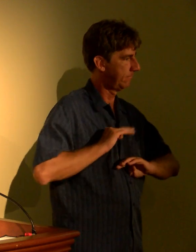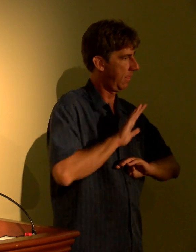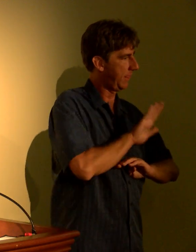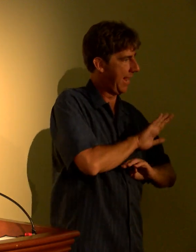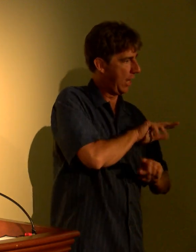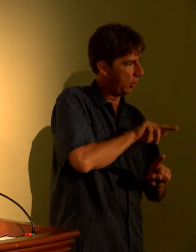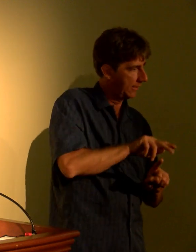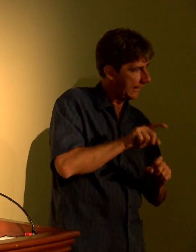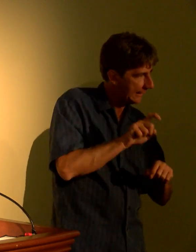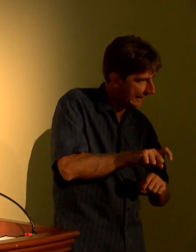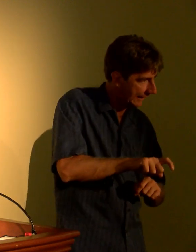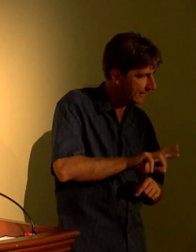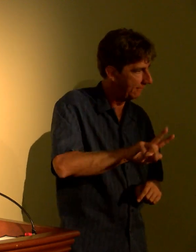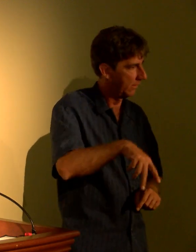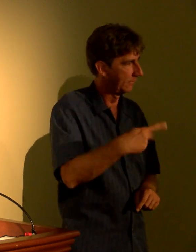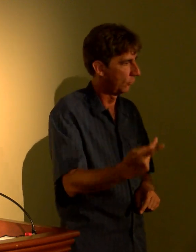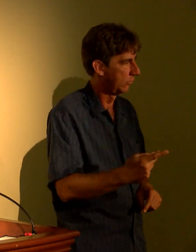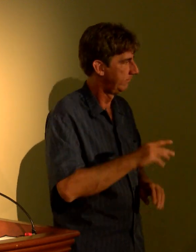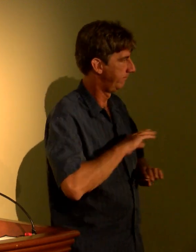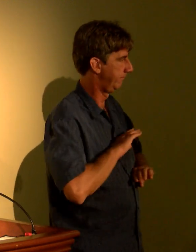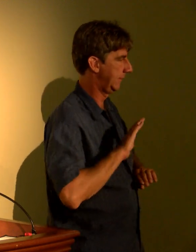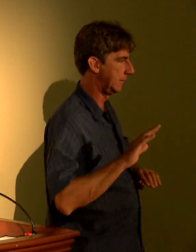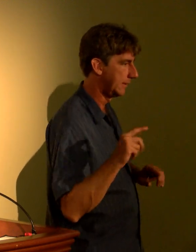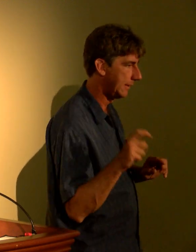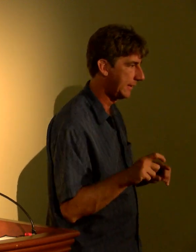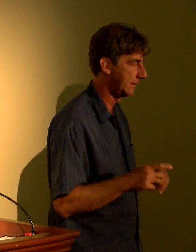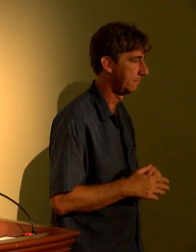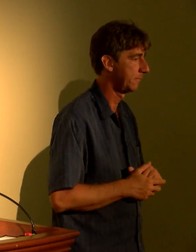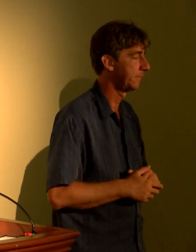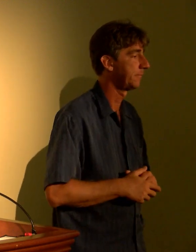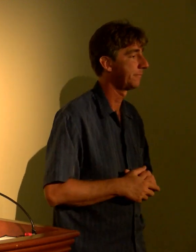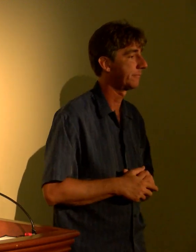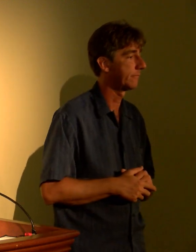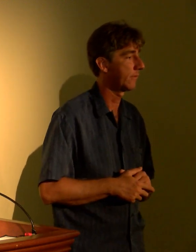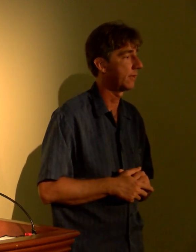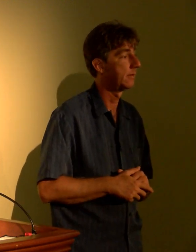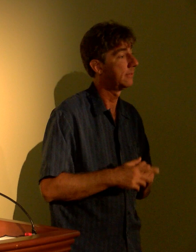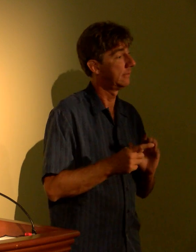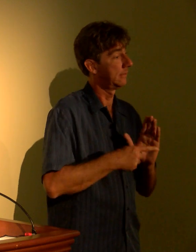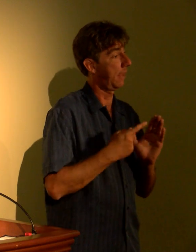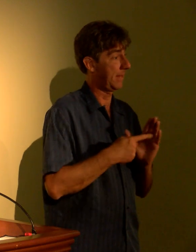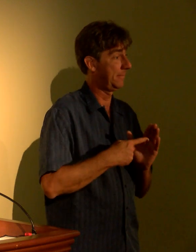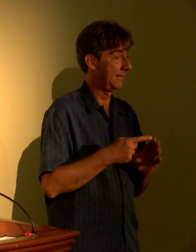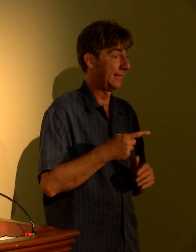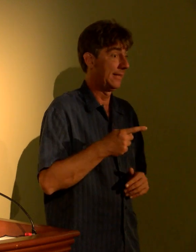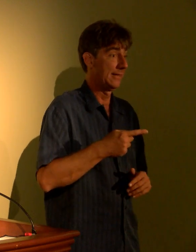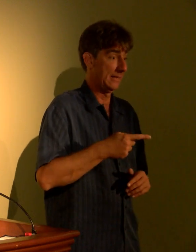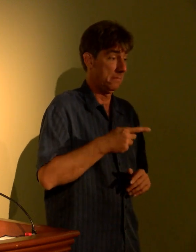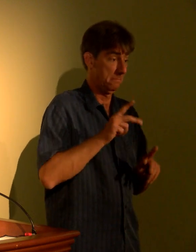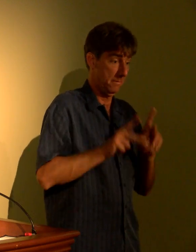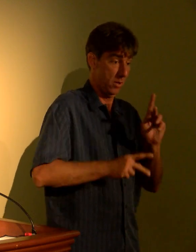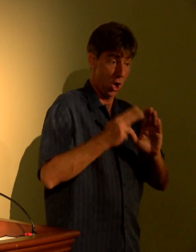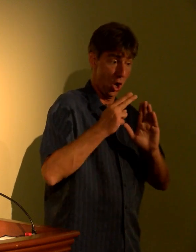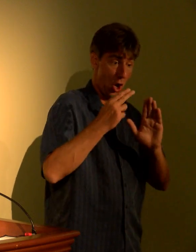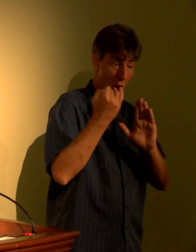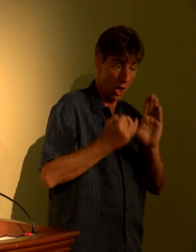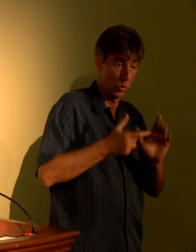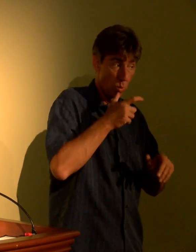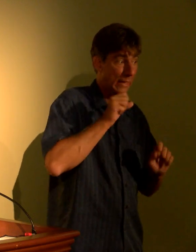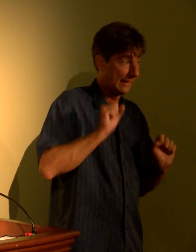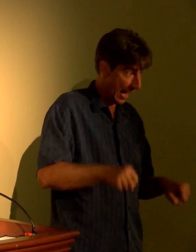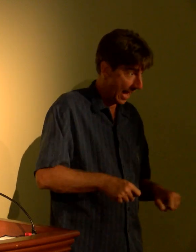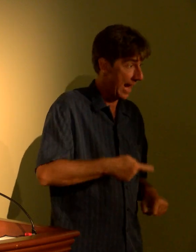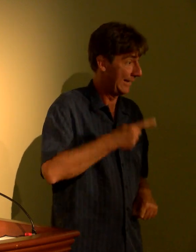sitter's needs, which sometimes aren't even expressed to people that can hear and speak and have to be